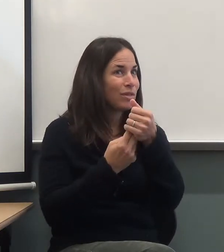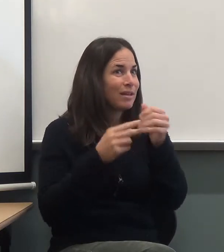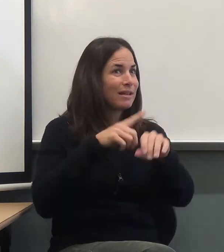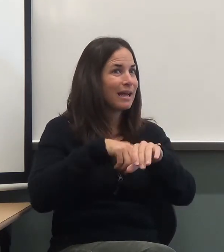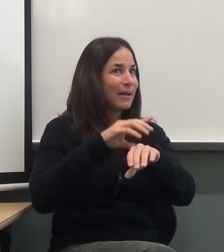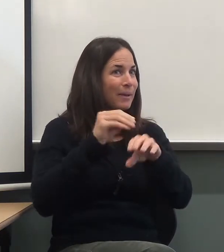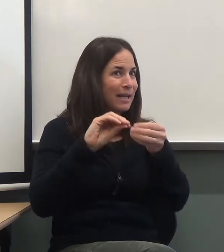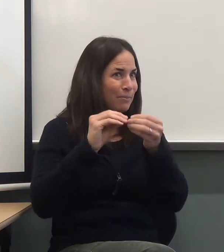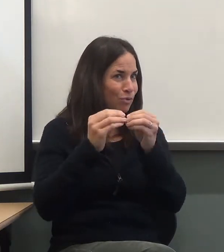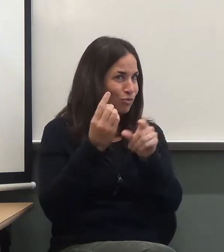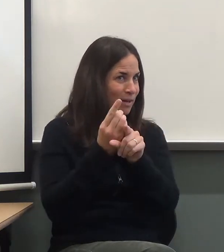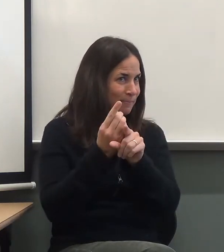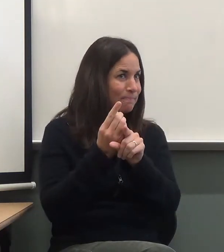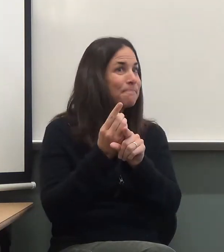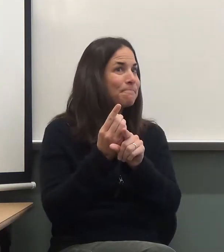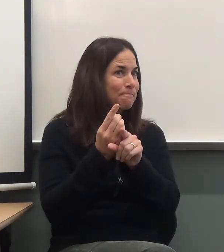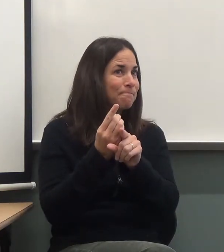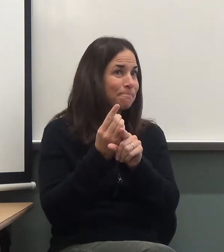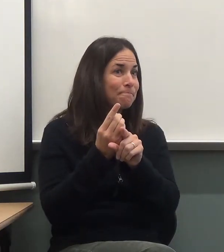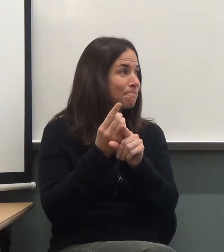Right? Is that correct?